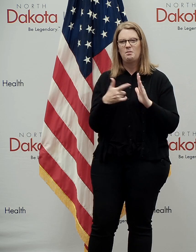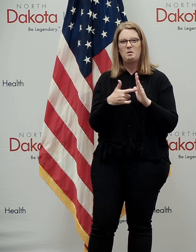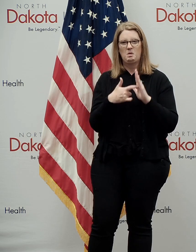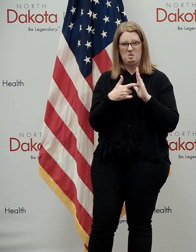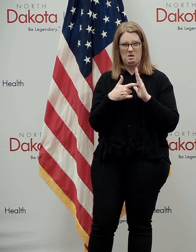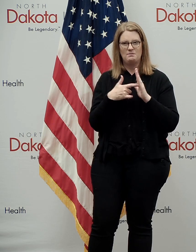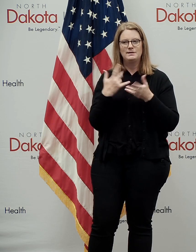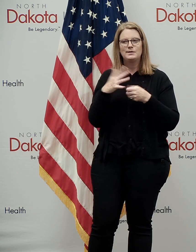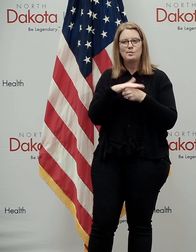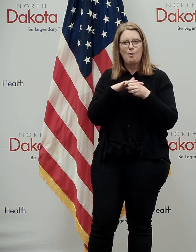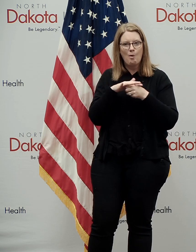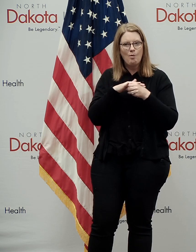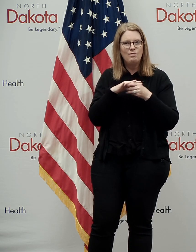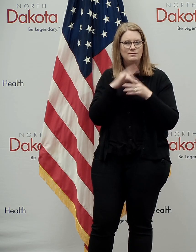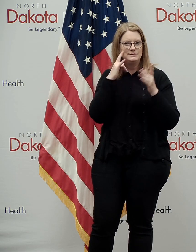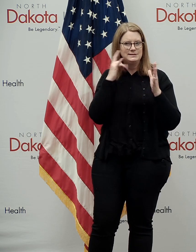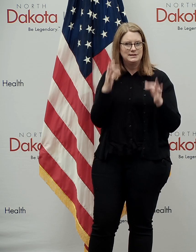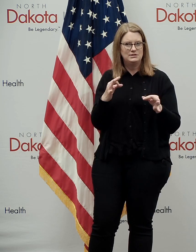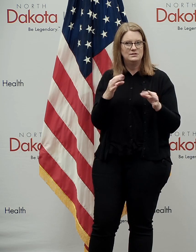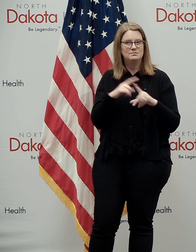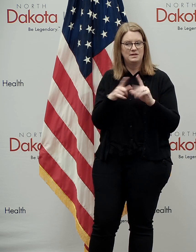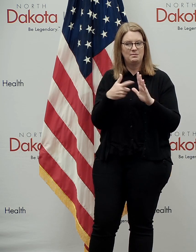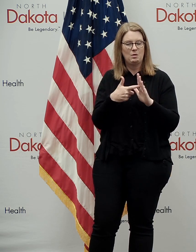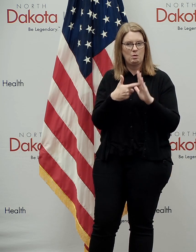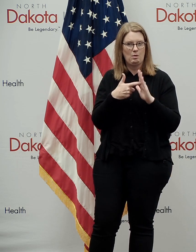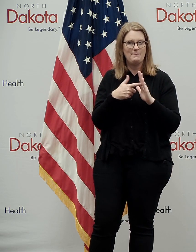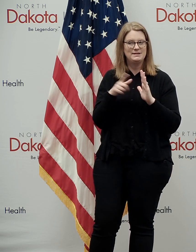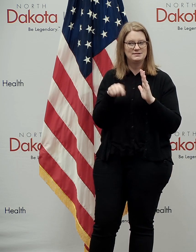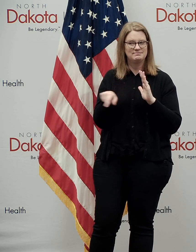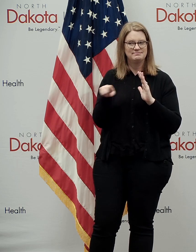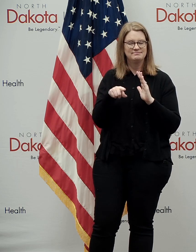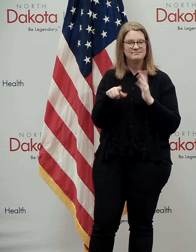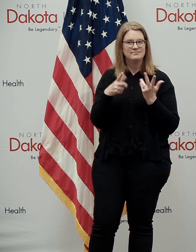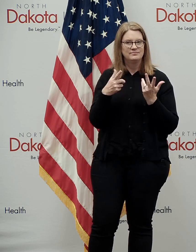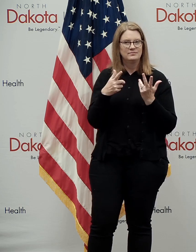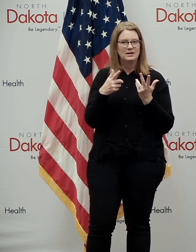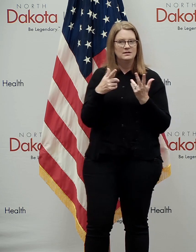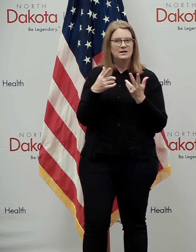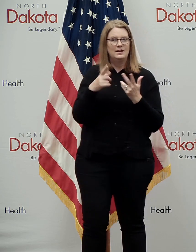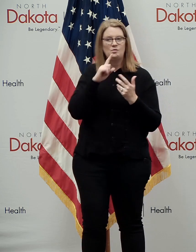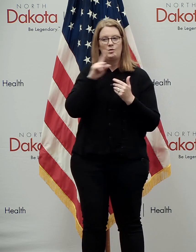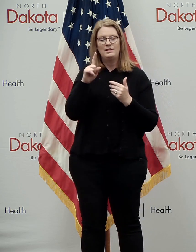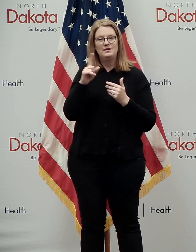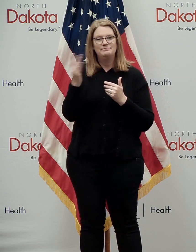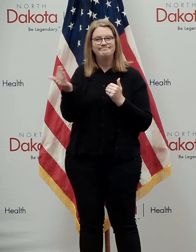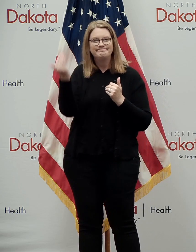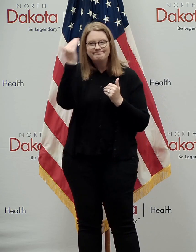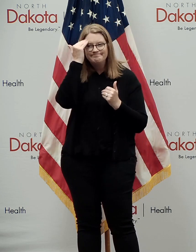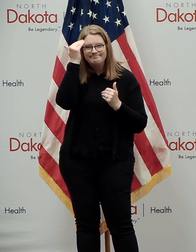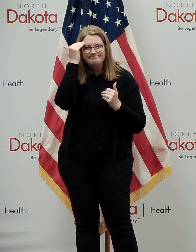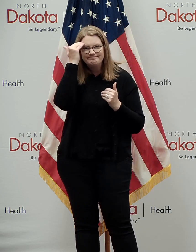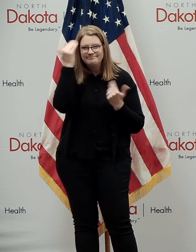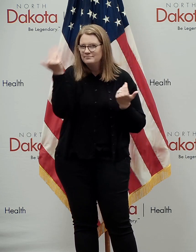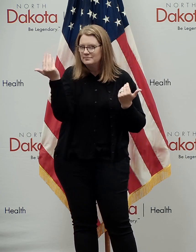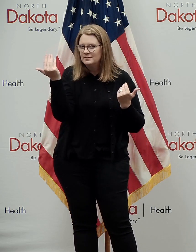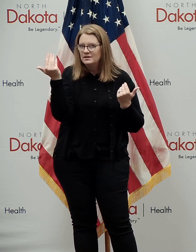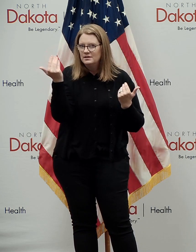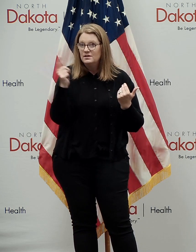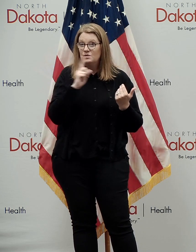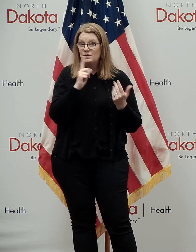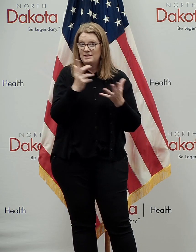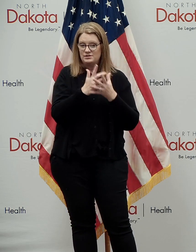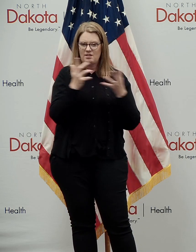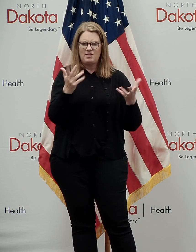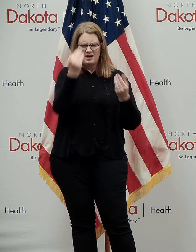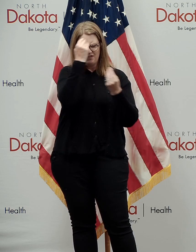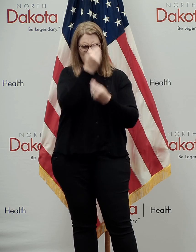and local campus decisions about this. But we want to, again, increase and raise awareness because there's a lot of information and sometimes a